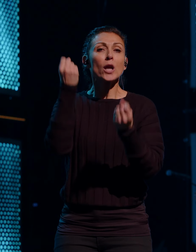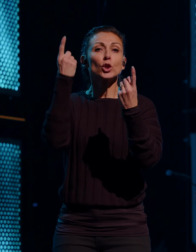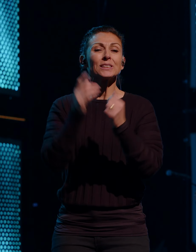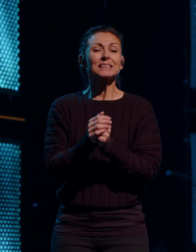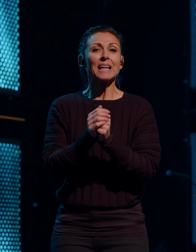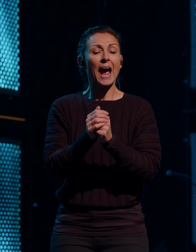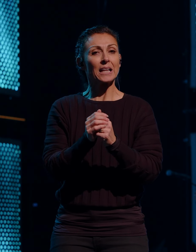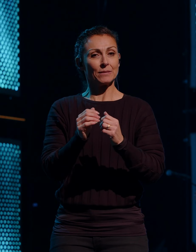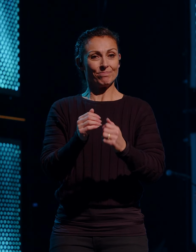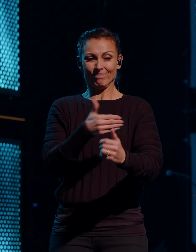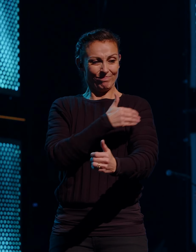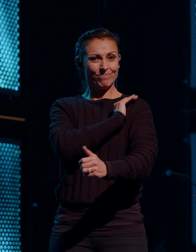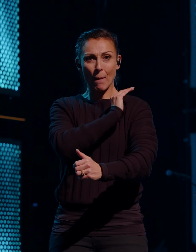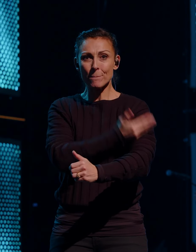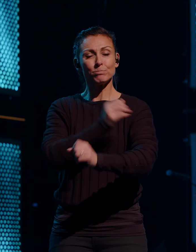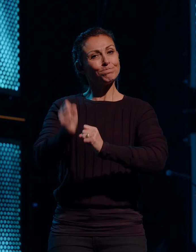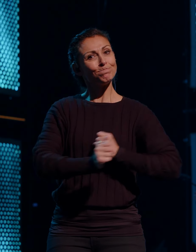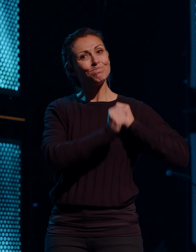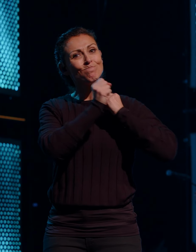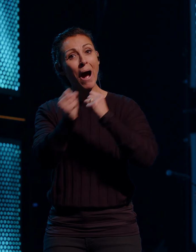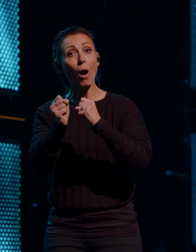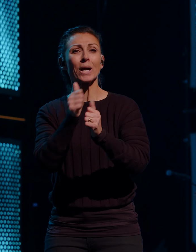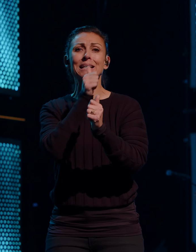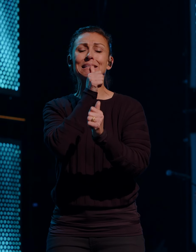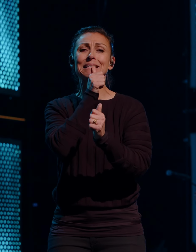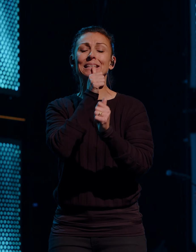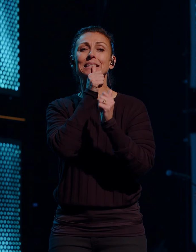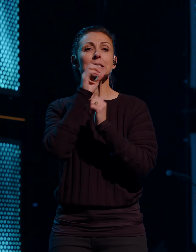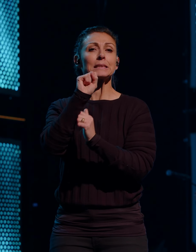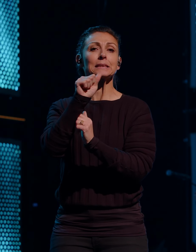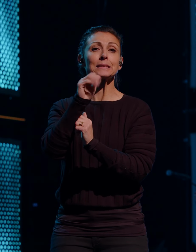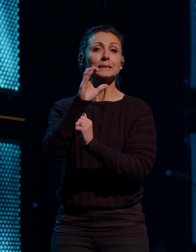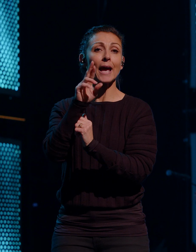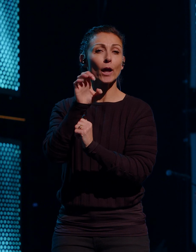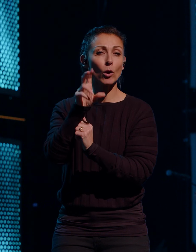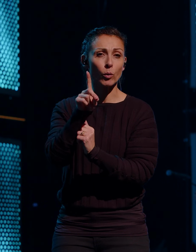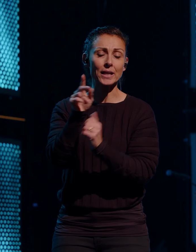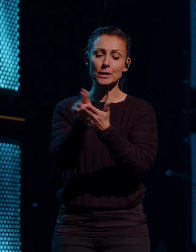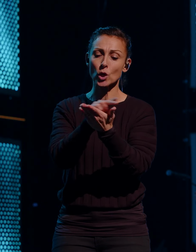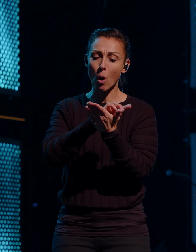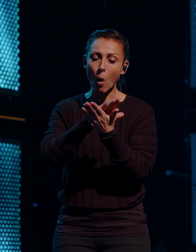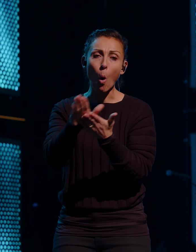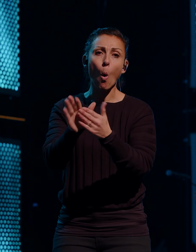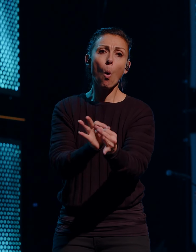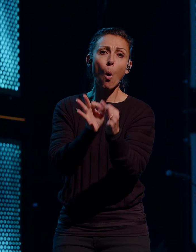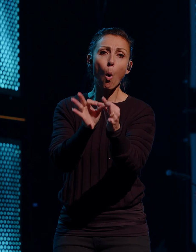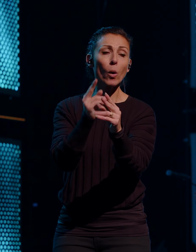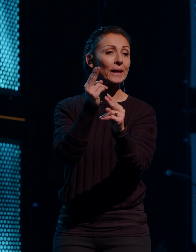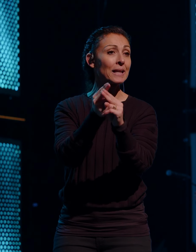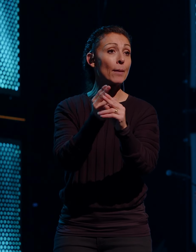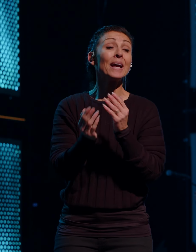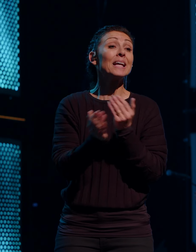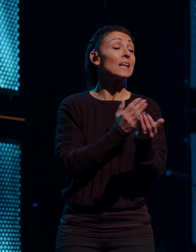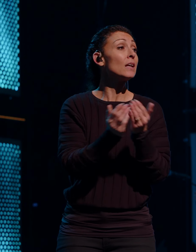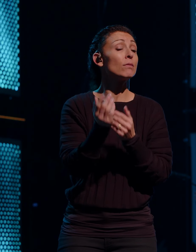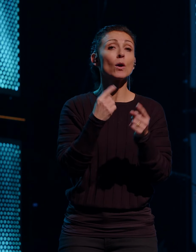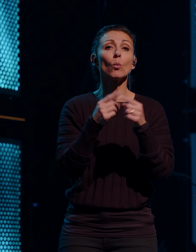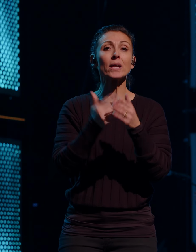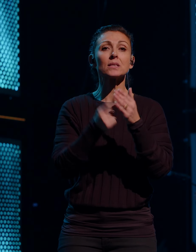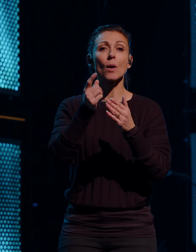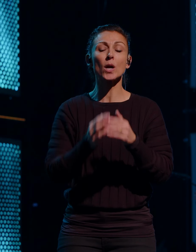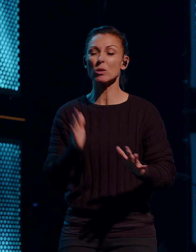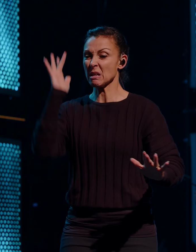name is? It's a sacred, holy name that even when someone uses it in their annoyance, it heals